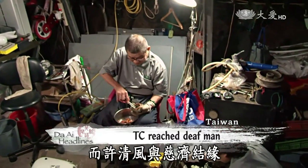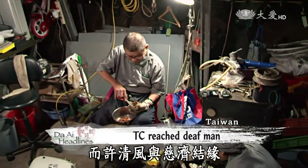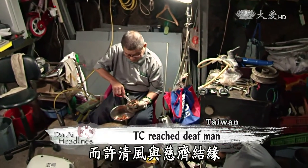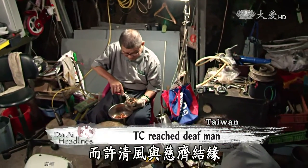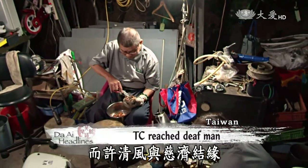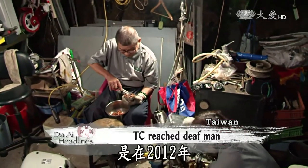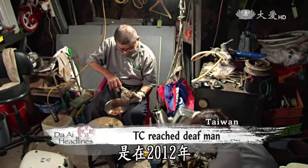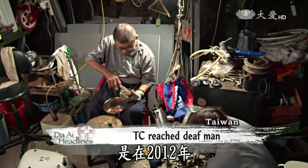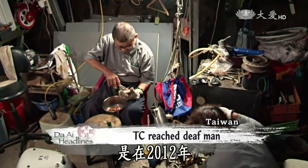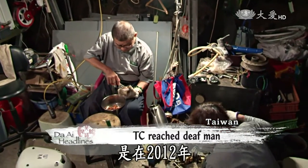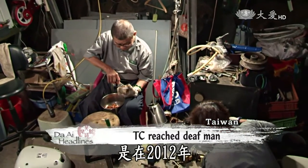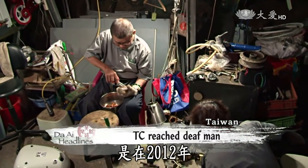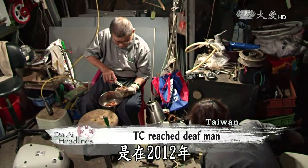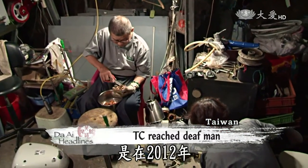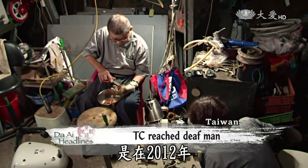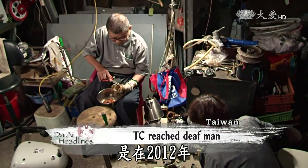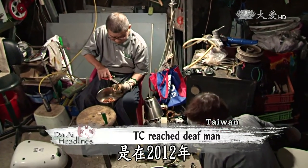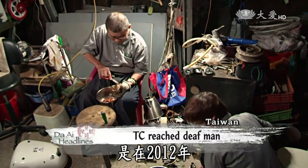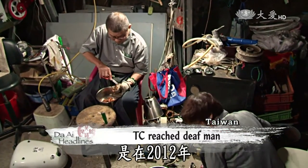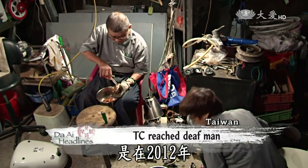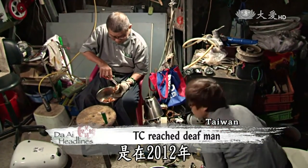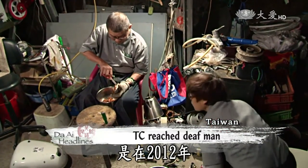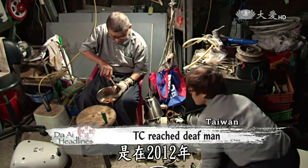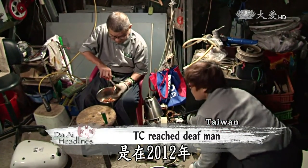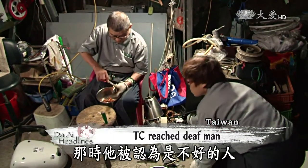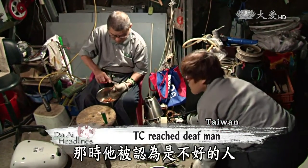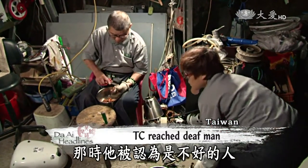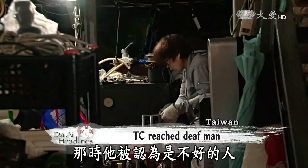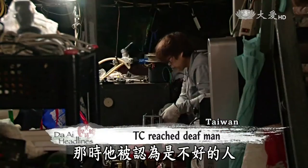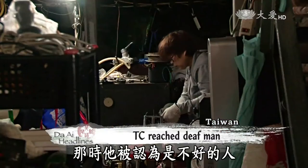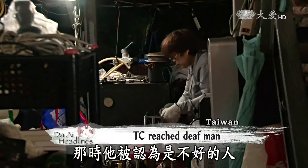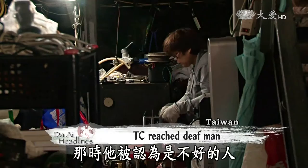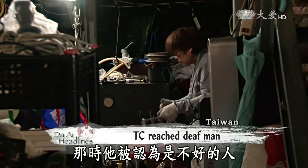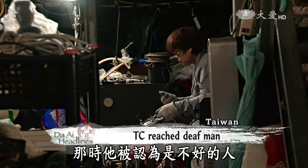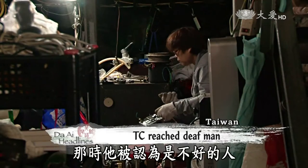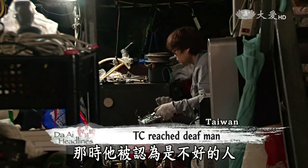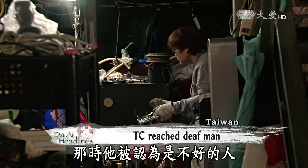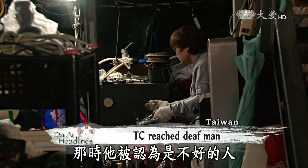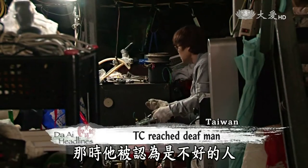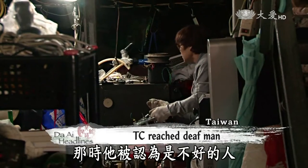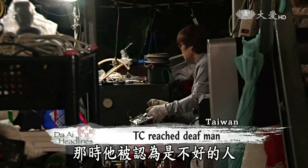Chi actually began in 2012, when he was considered a troublemaker.